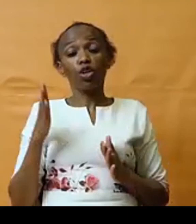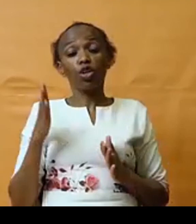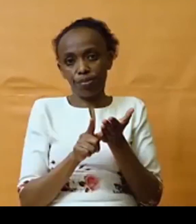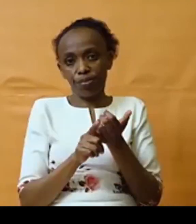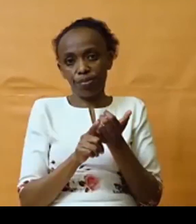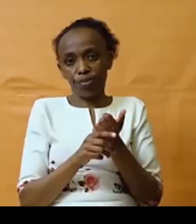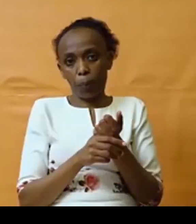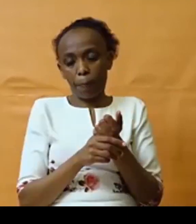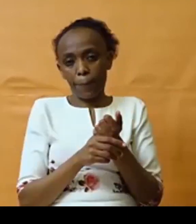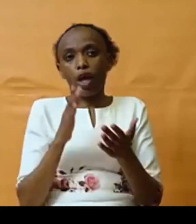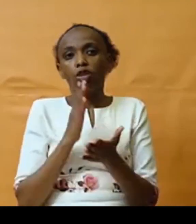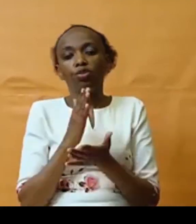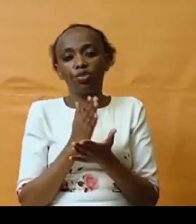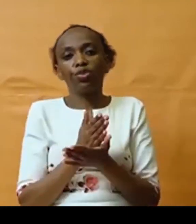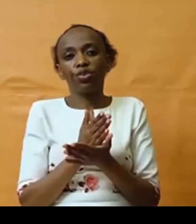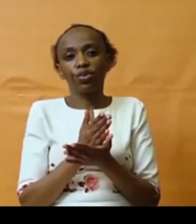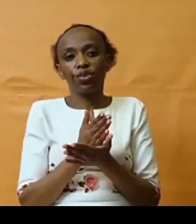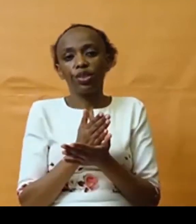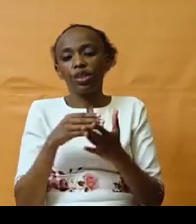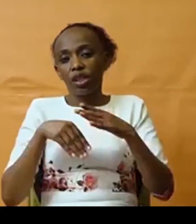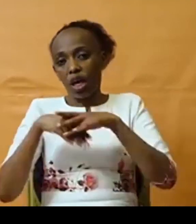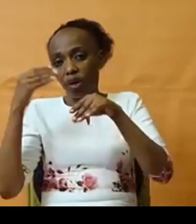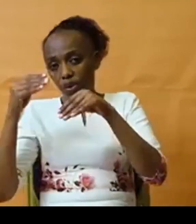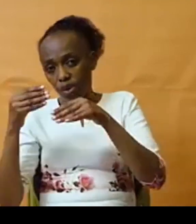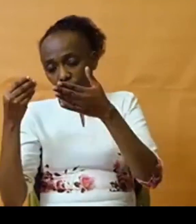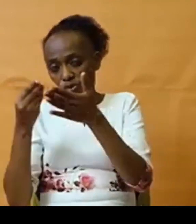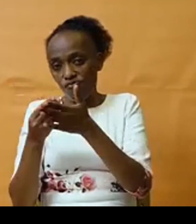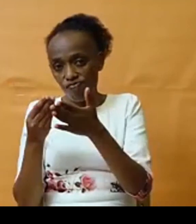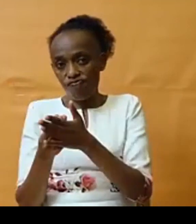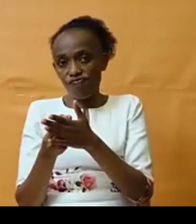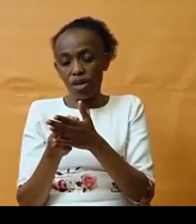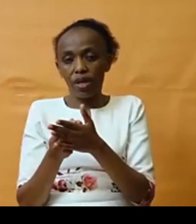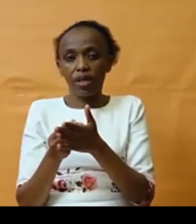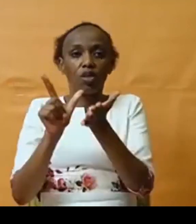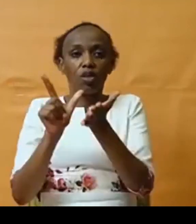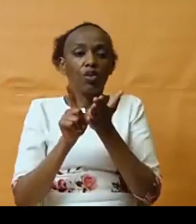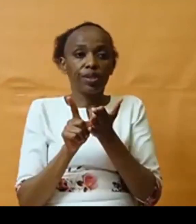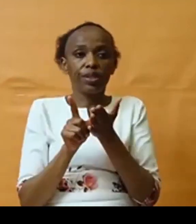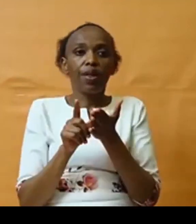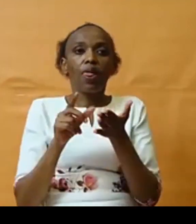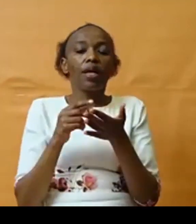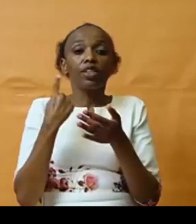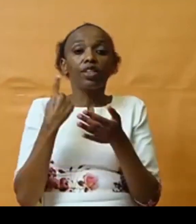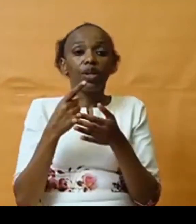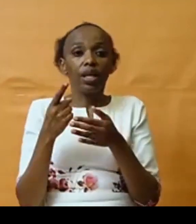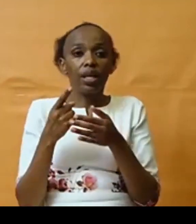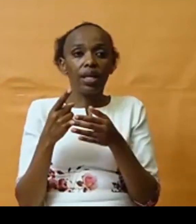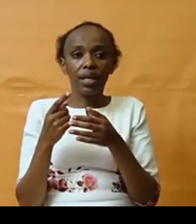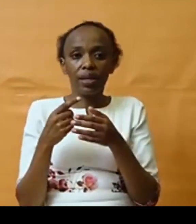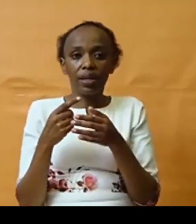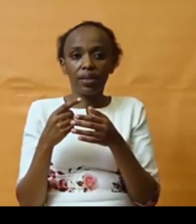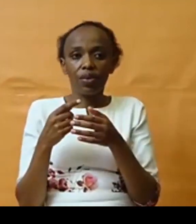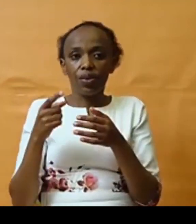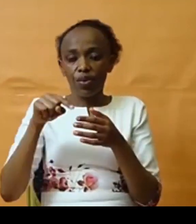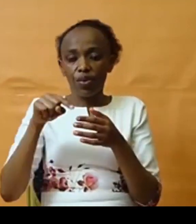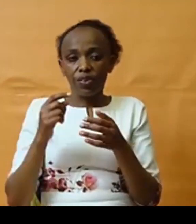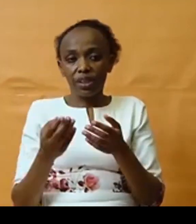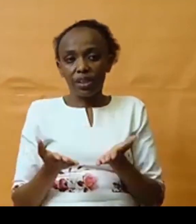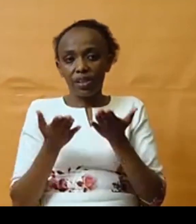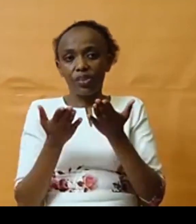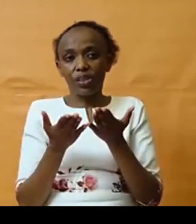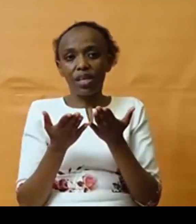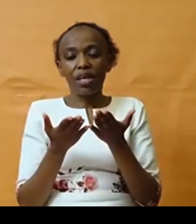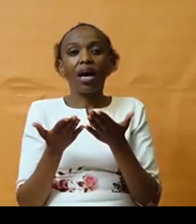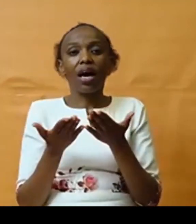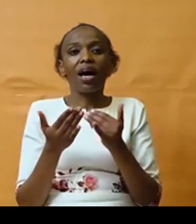foreign currency denominated debts. It's only recently that we have started seeing an increase in local currency denominated debts,